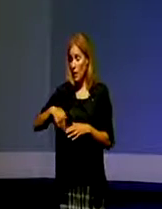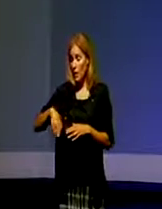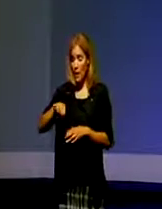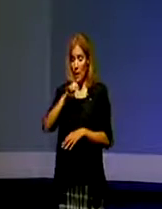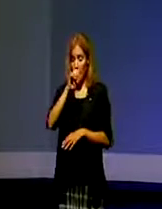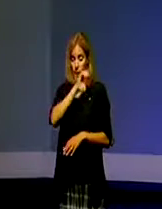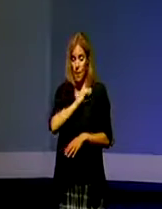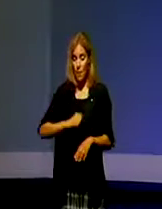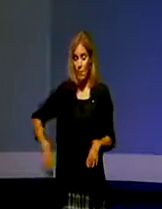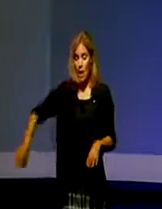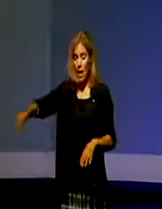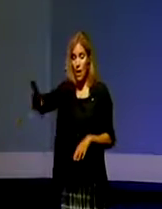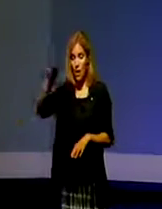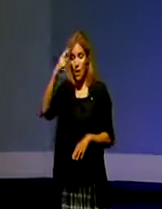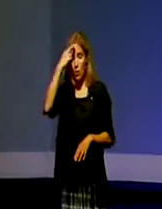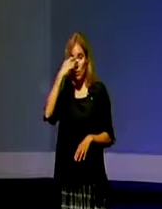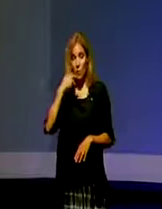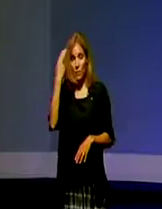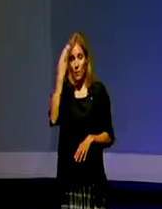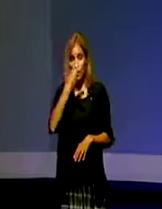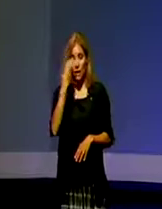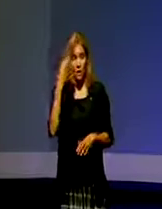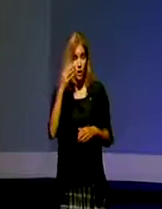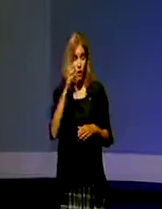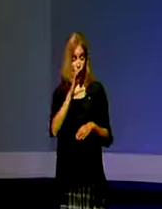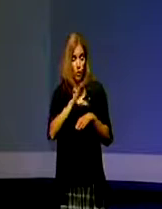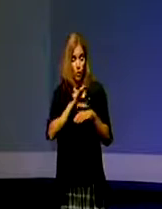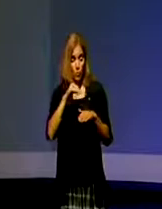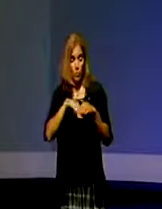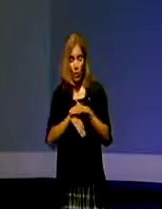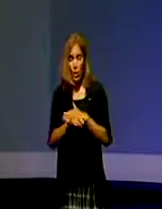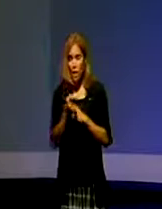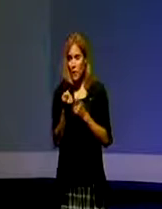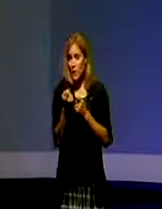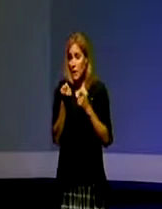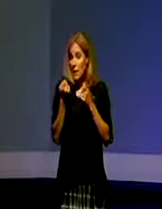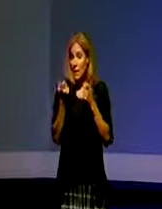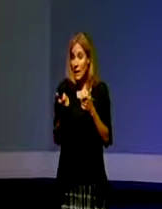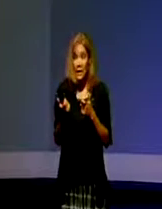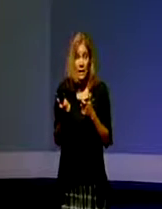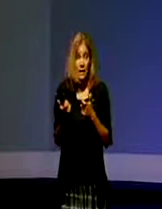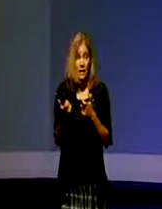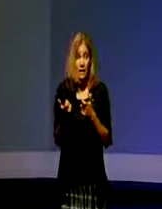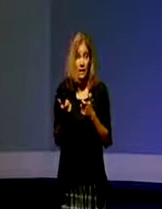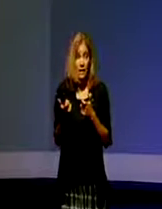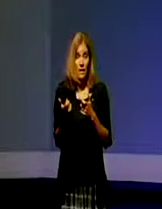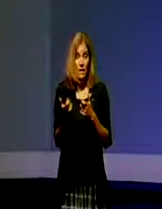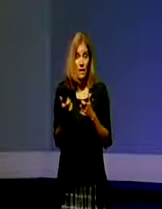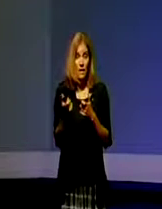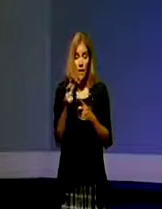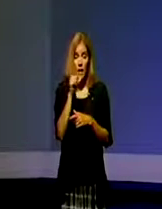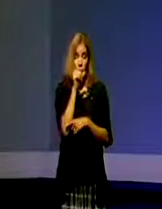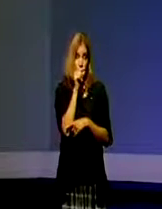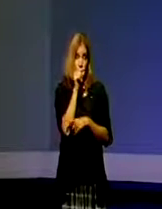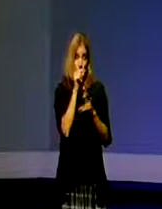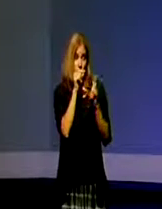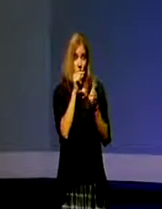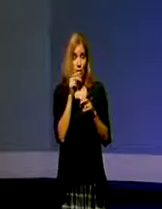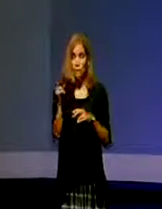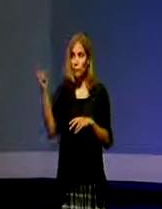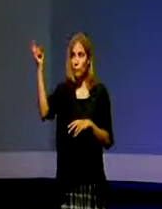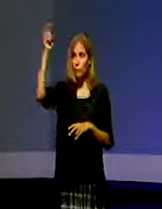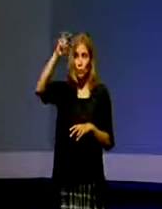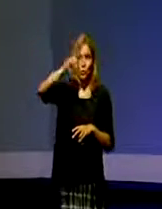Roman Empire, the Roman Catholic Church was born, and we see almost immediately the birds coming